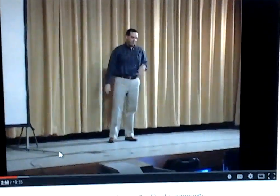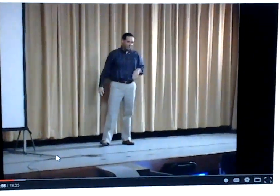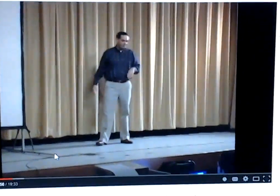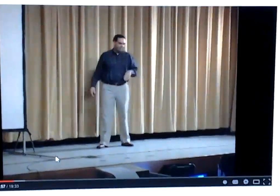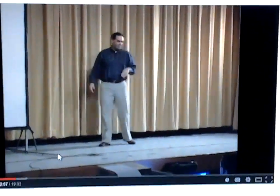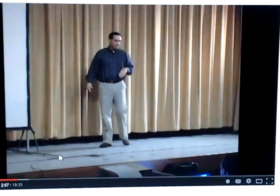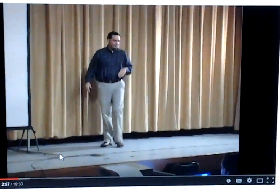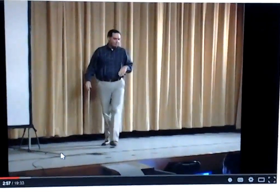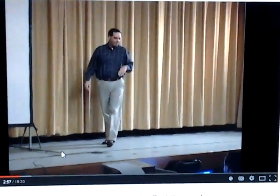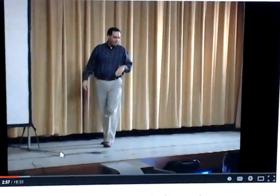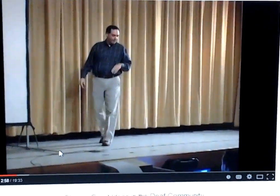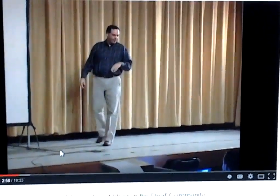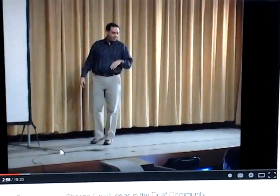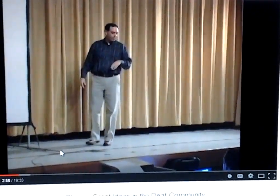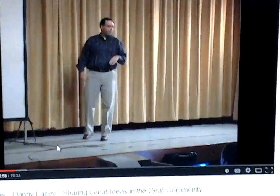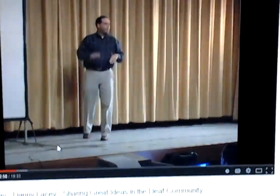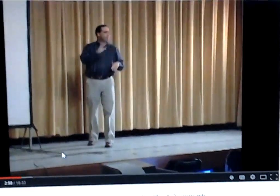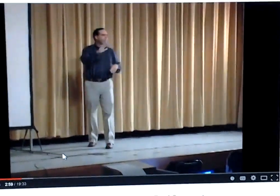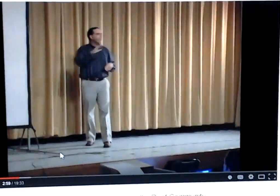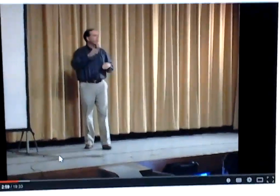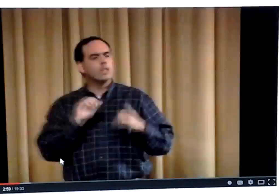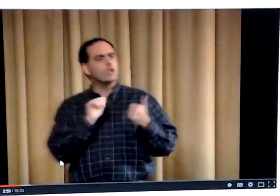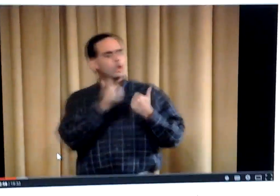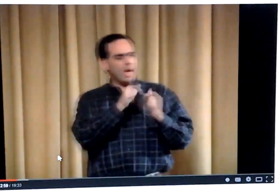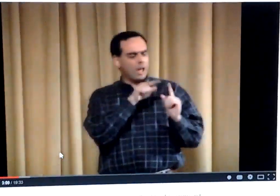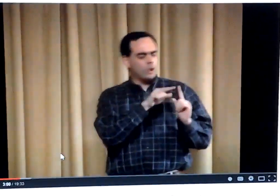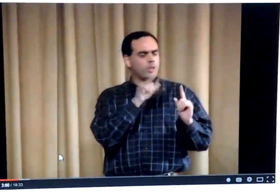And I want to talk about the challenges from here on out.